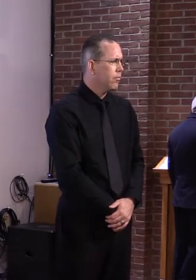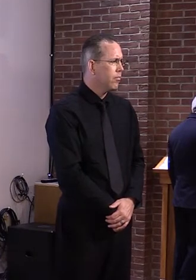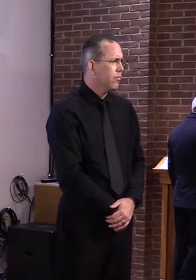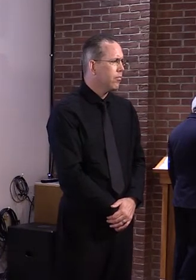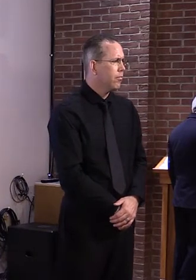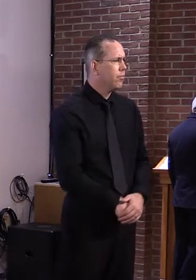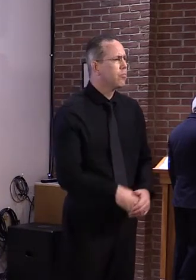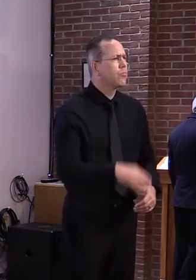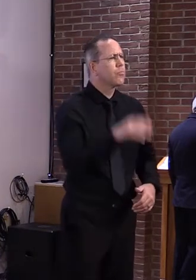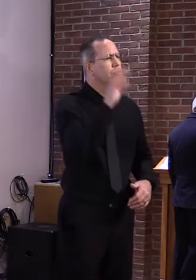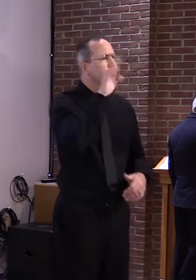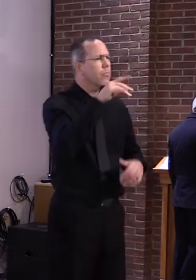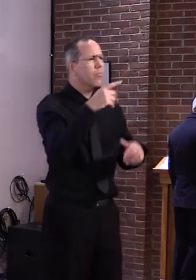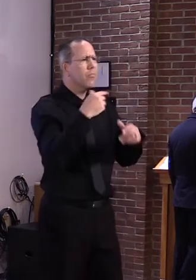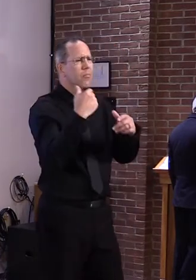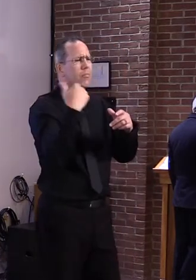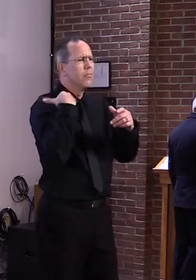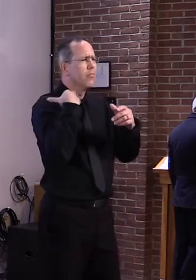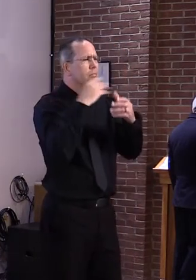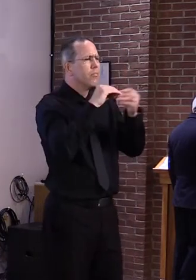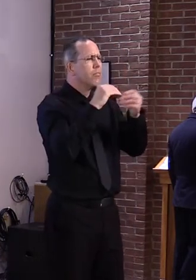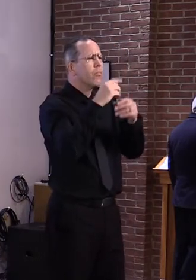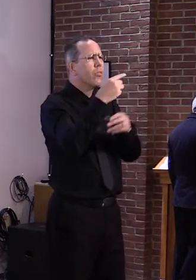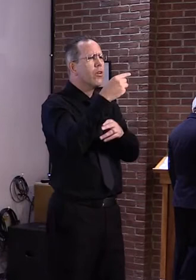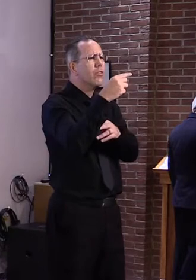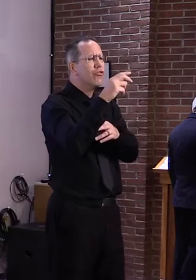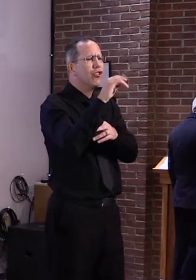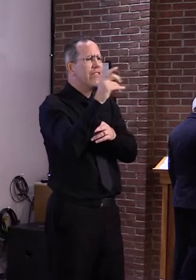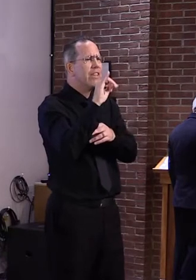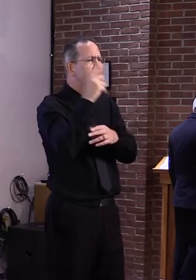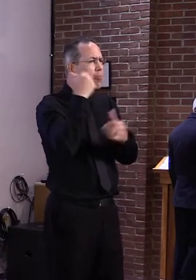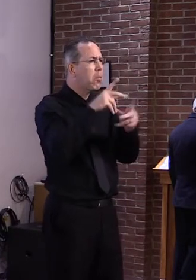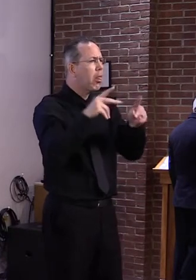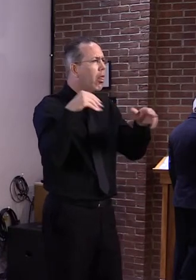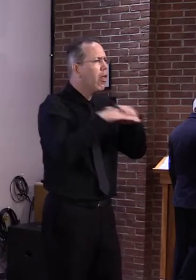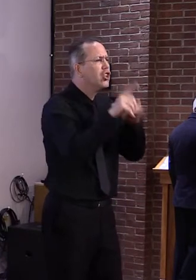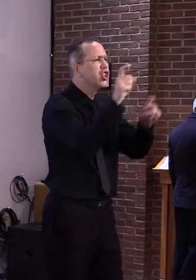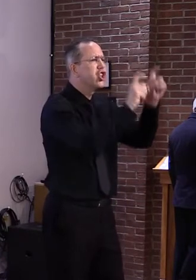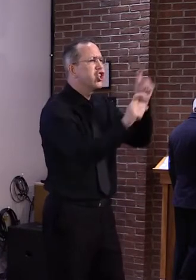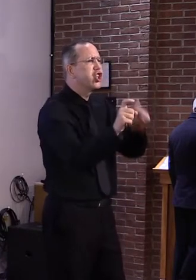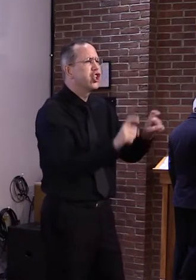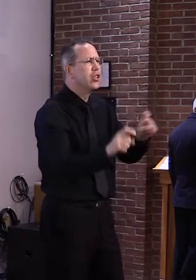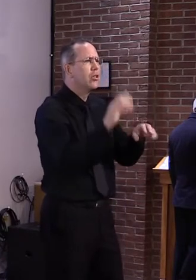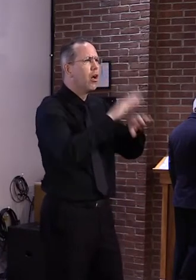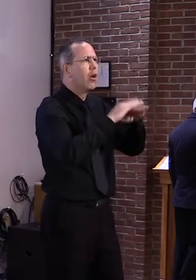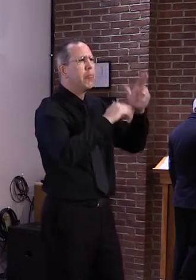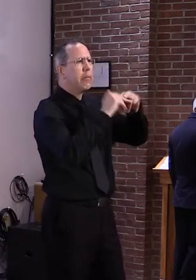sure that we use common sense and are sensitive the times we're living in at this point.